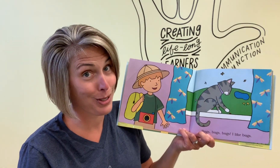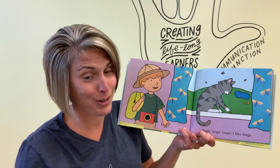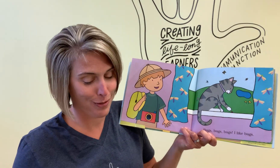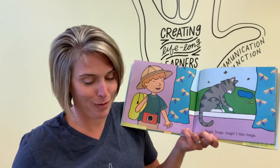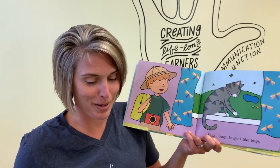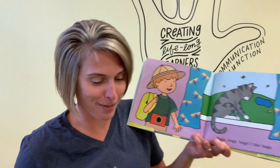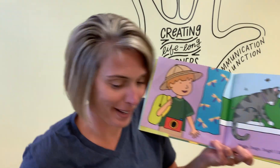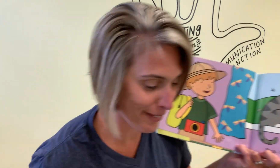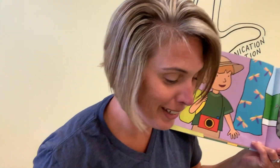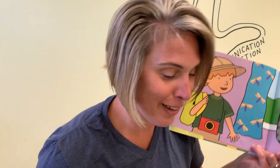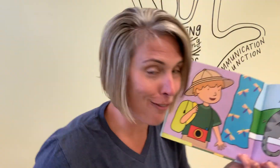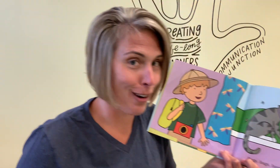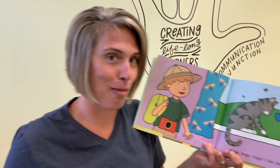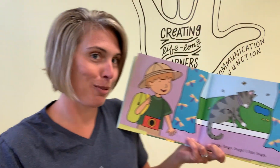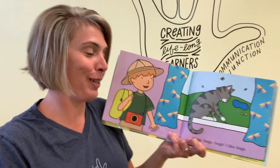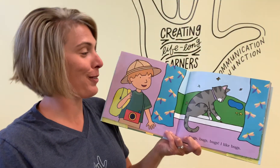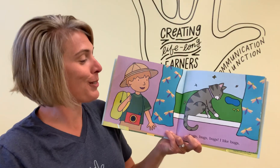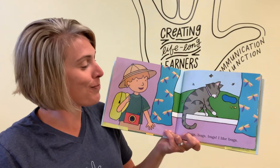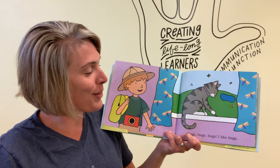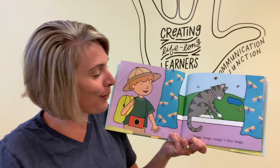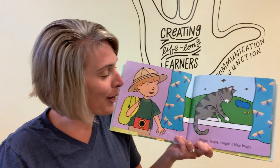too if you've been around for a couple years. Here we go.